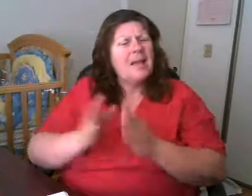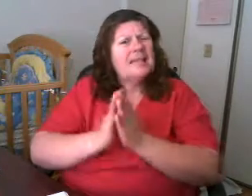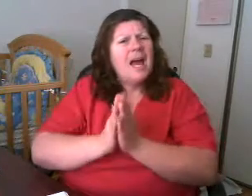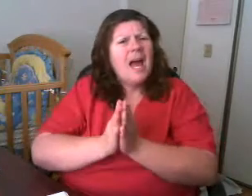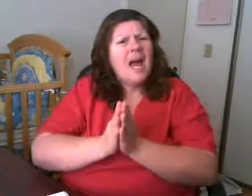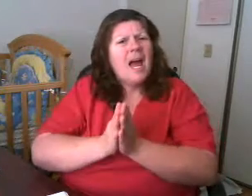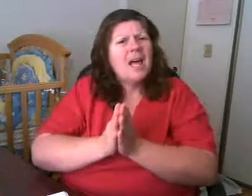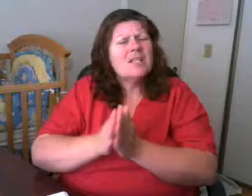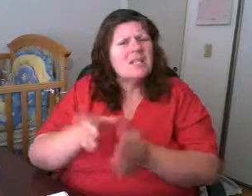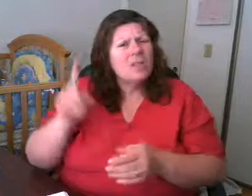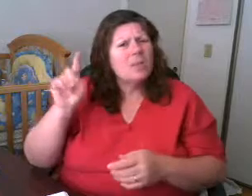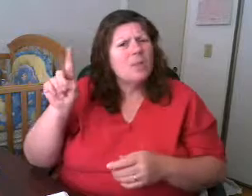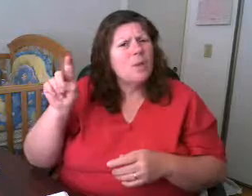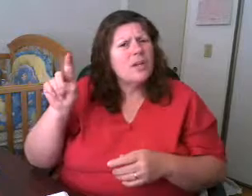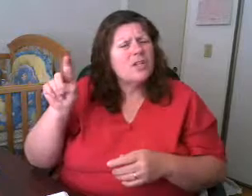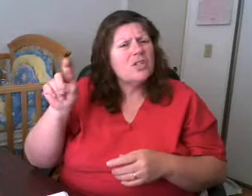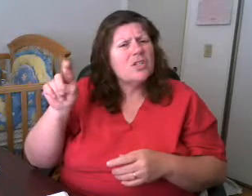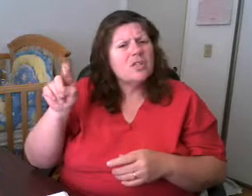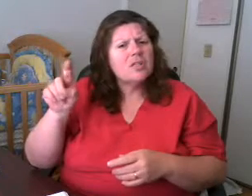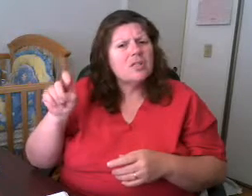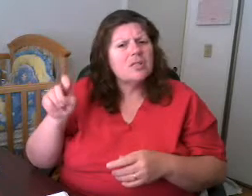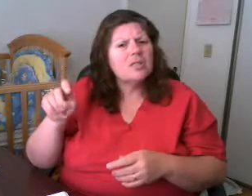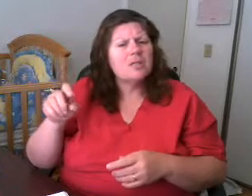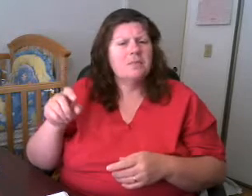how is attending a deaf event beneficial to you?